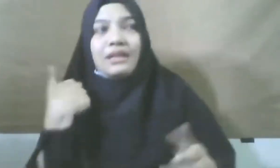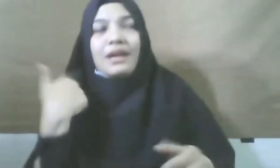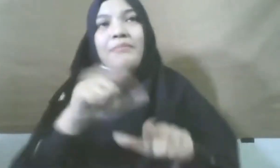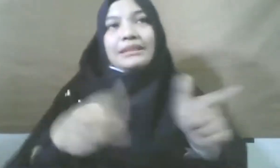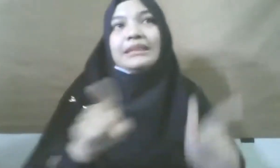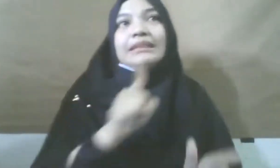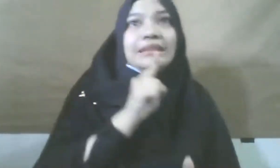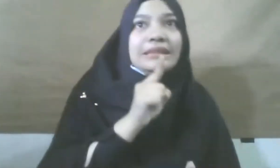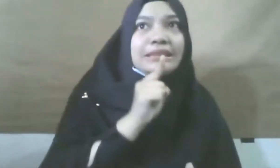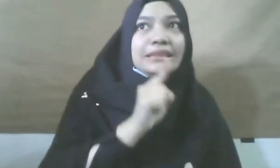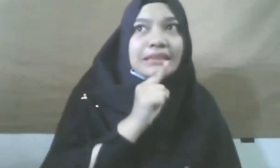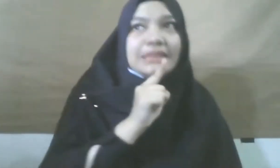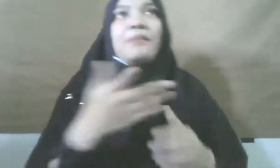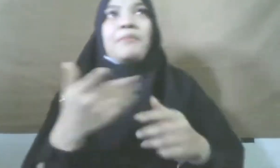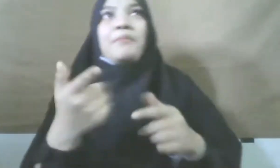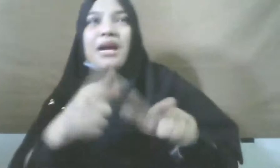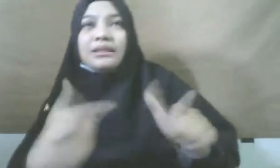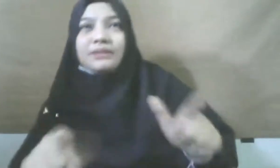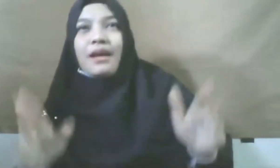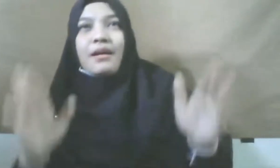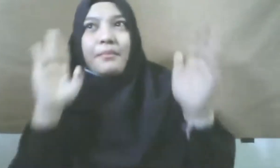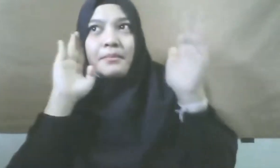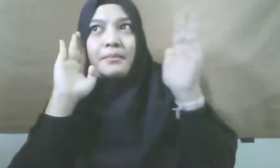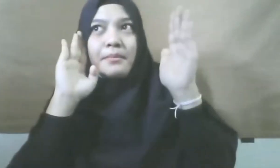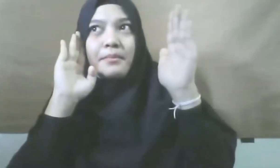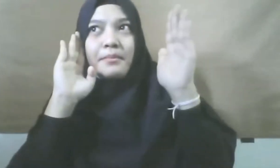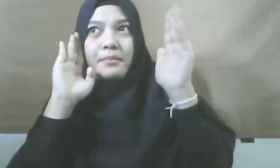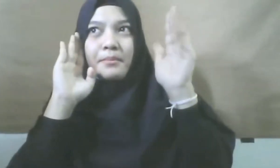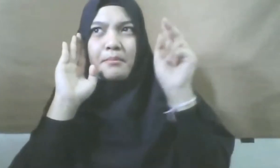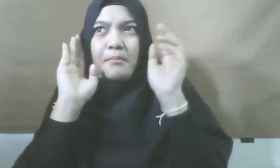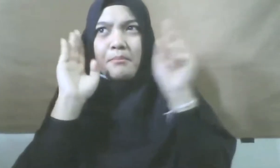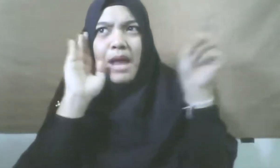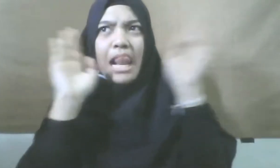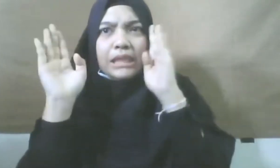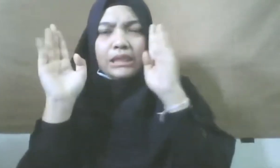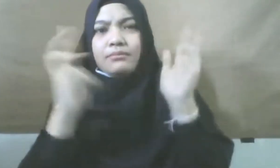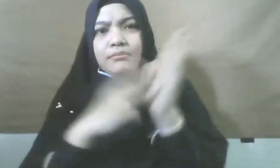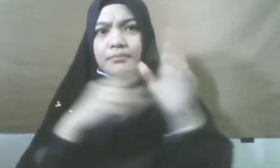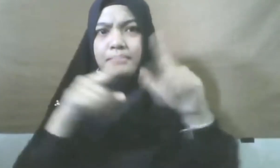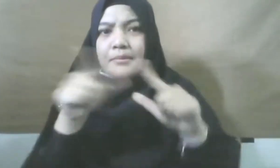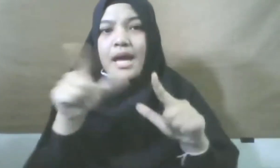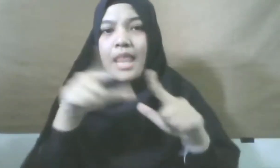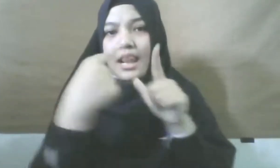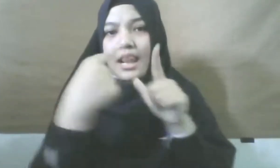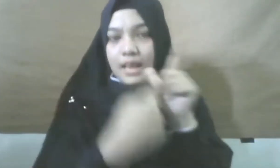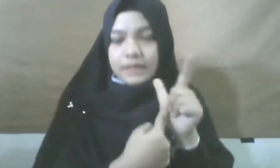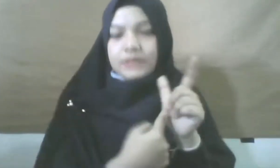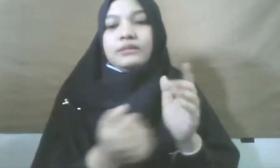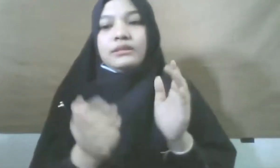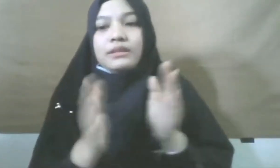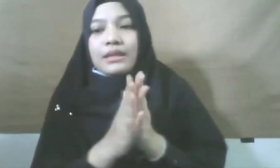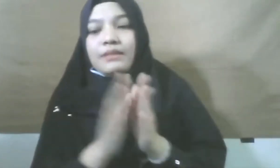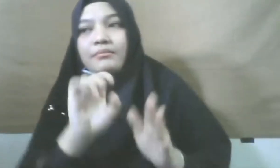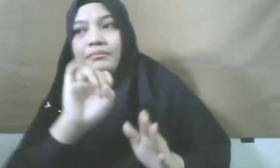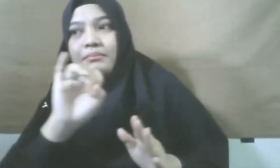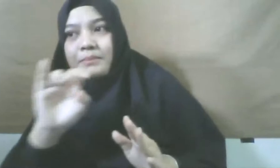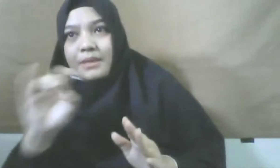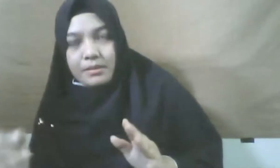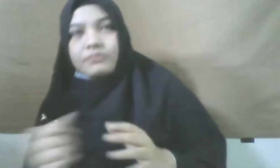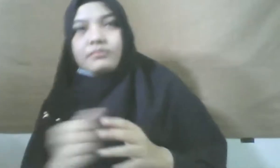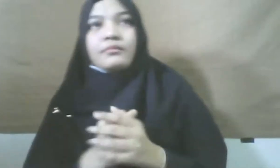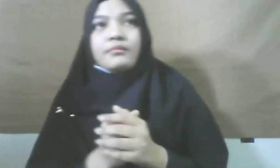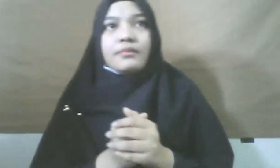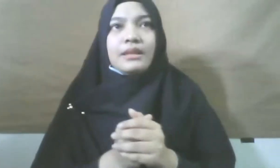to subscribe to whichever language works for us. Although this is not perfect because we also have many people who speak dialects. We have the